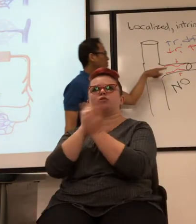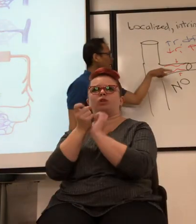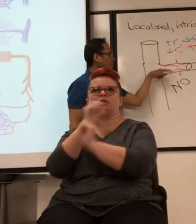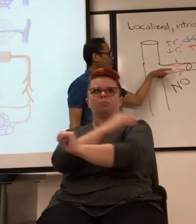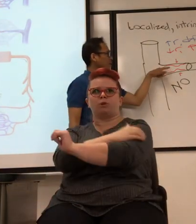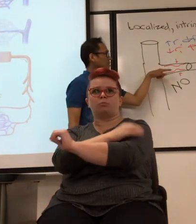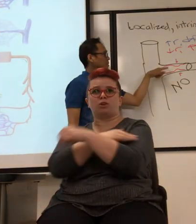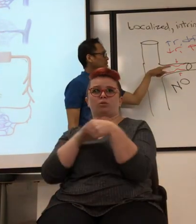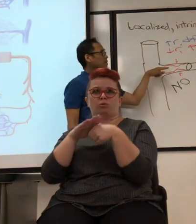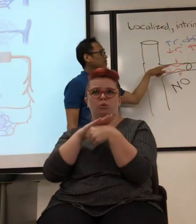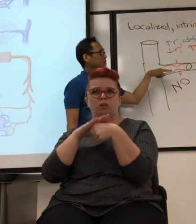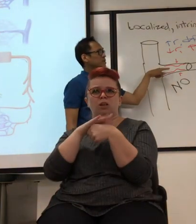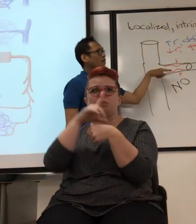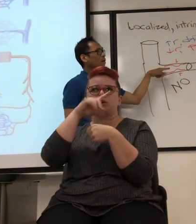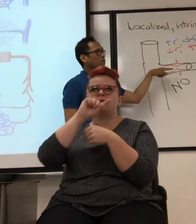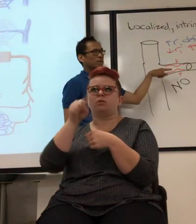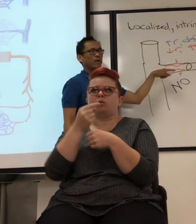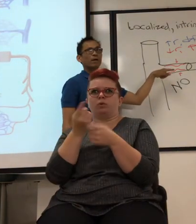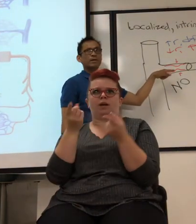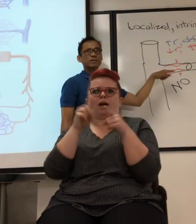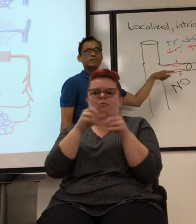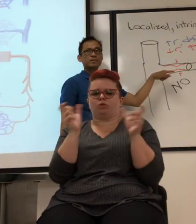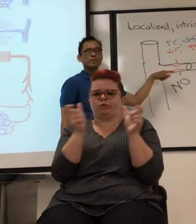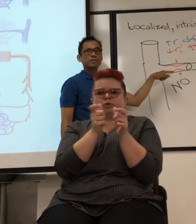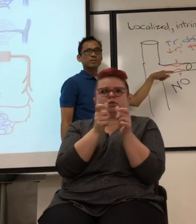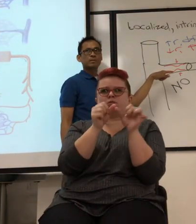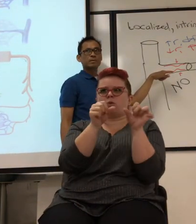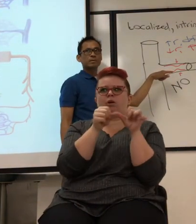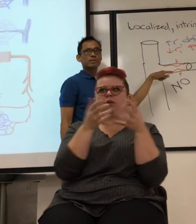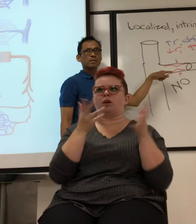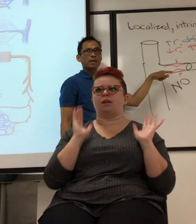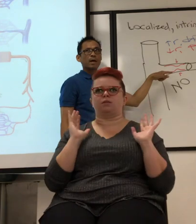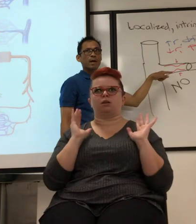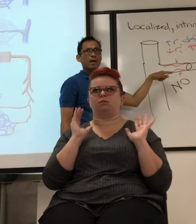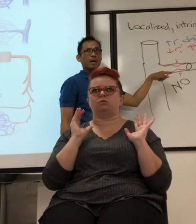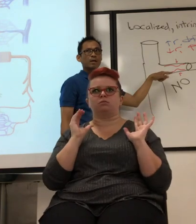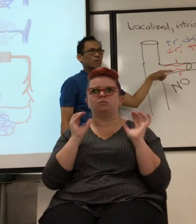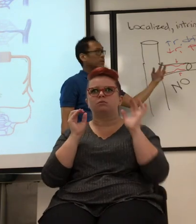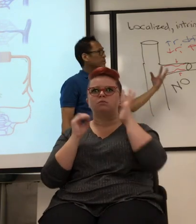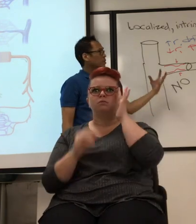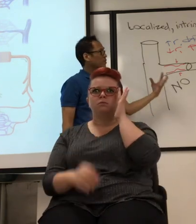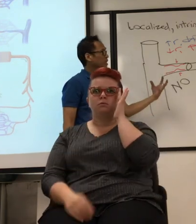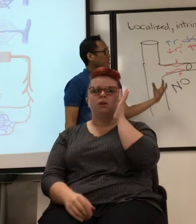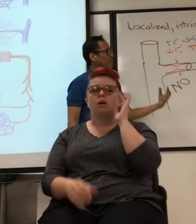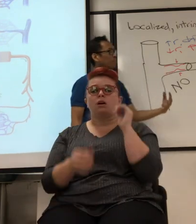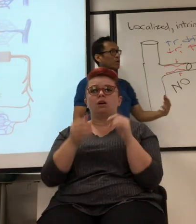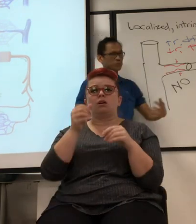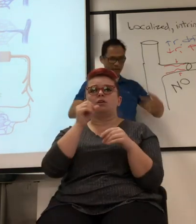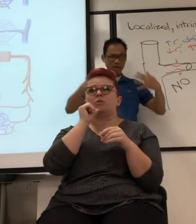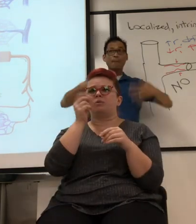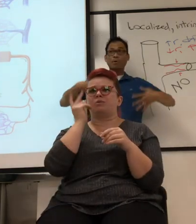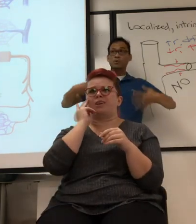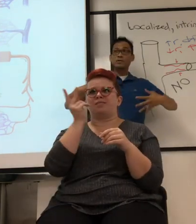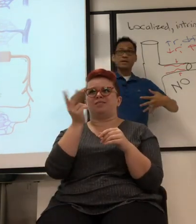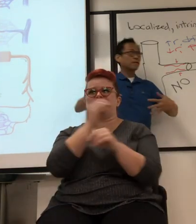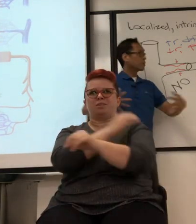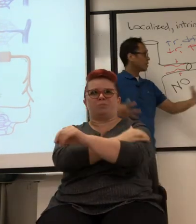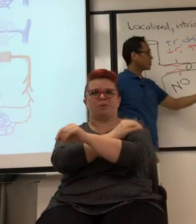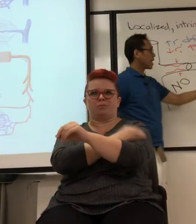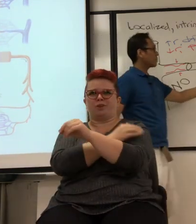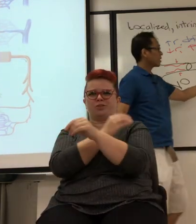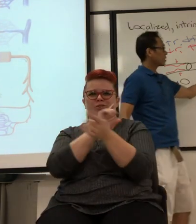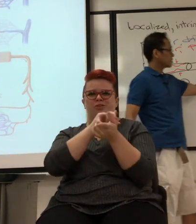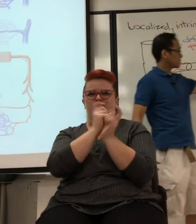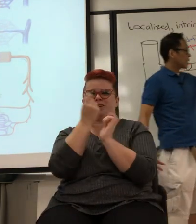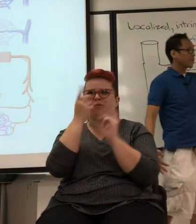locally, because it's only happening in these small little areas. Oh, okay. Yeah. You would observe a change in blood pressure in a person